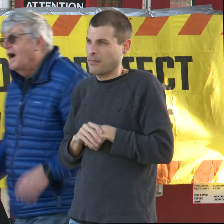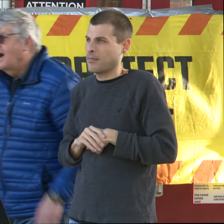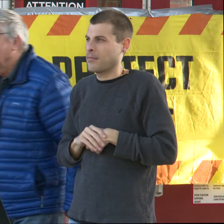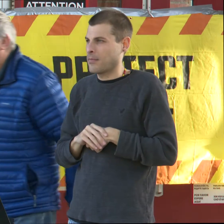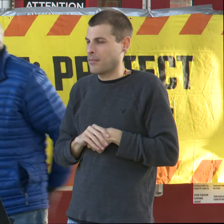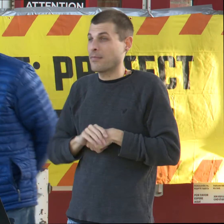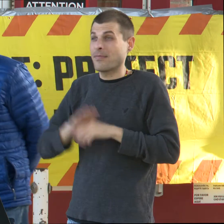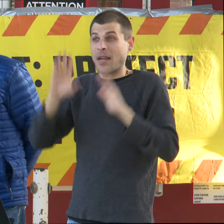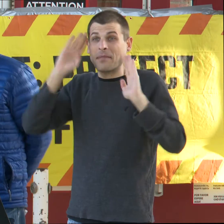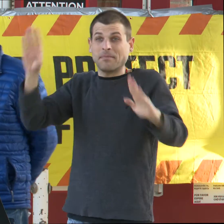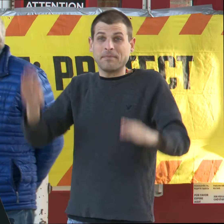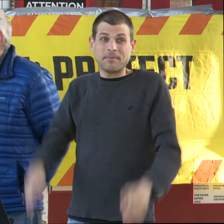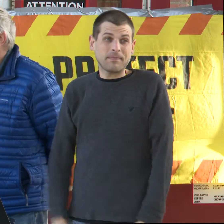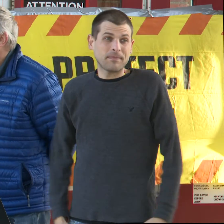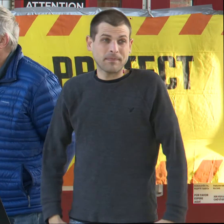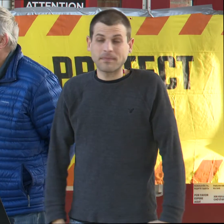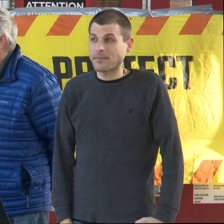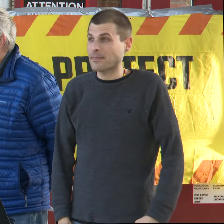Hi.